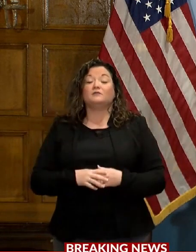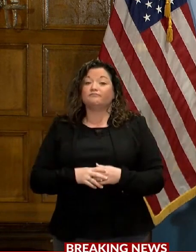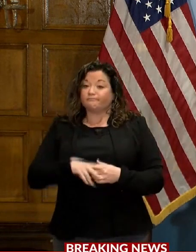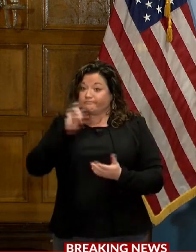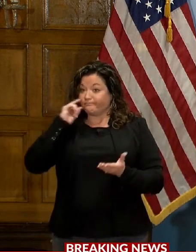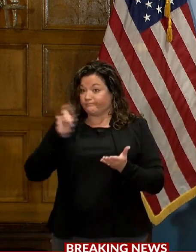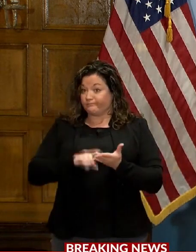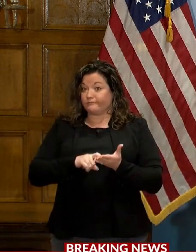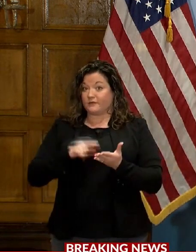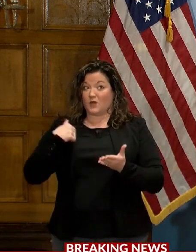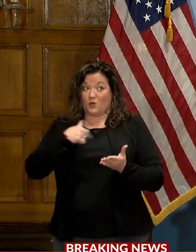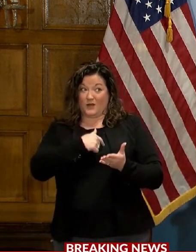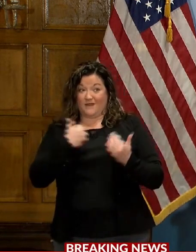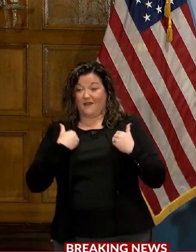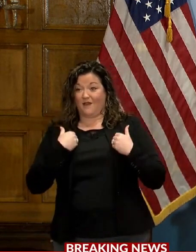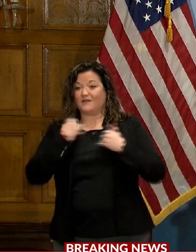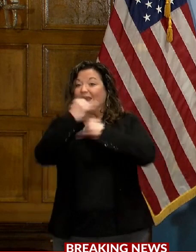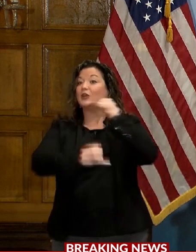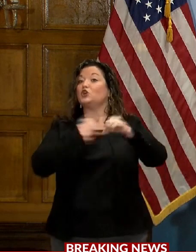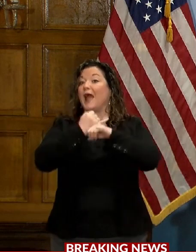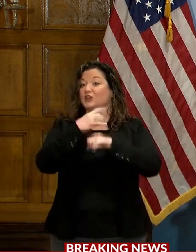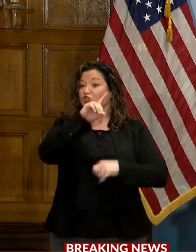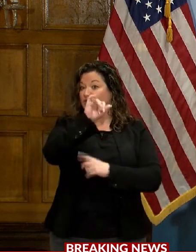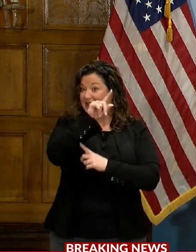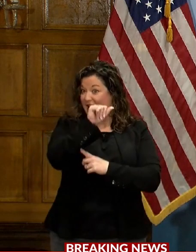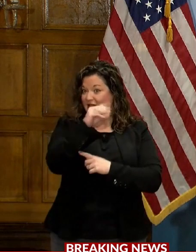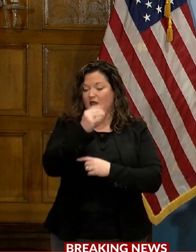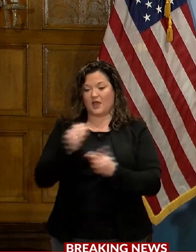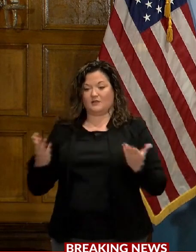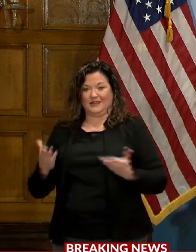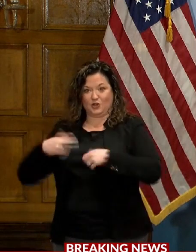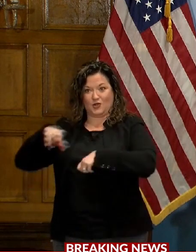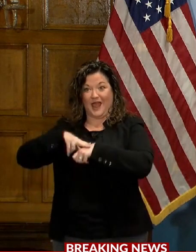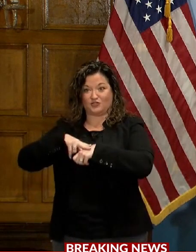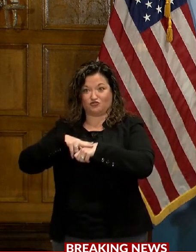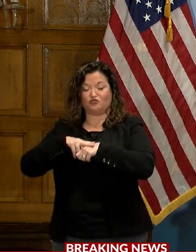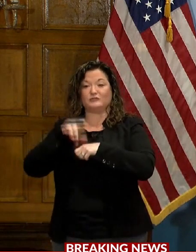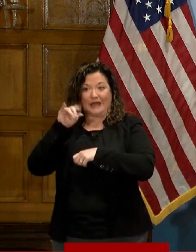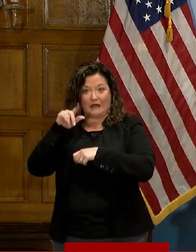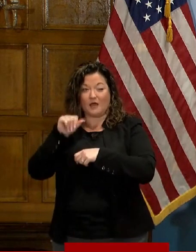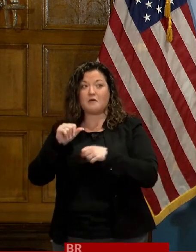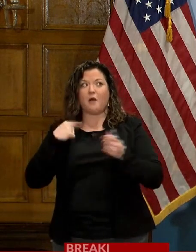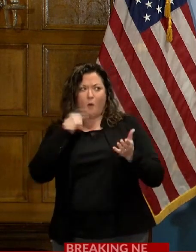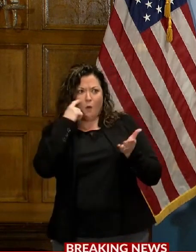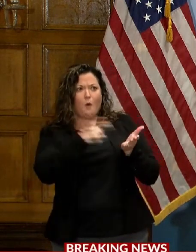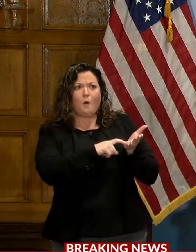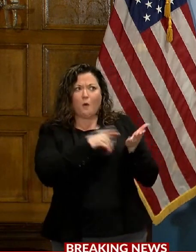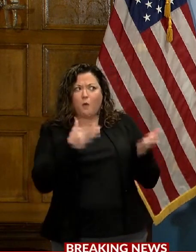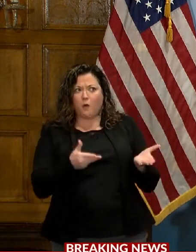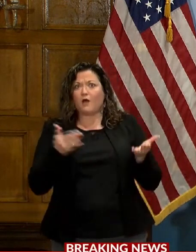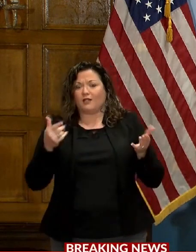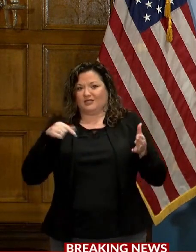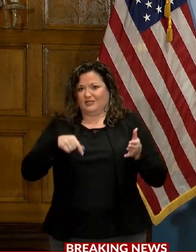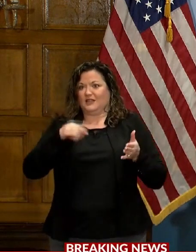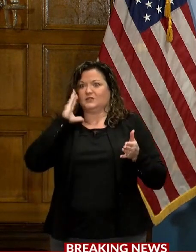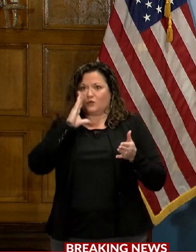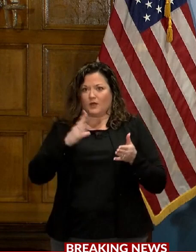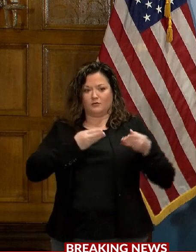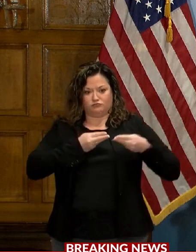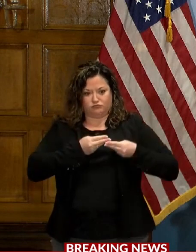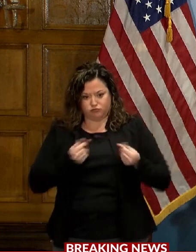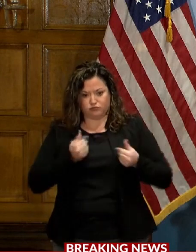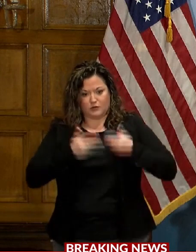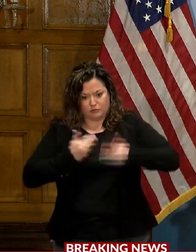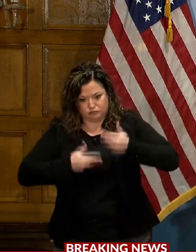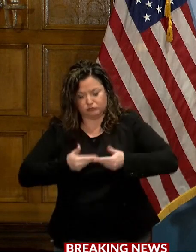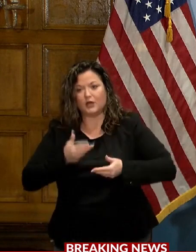data internationally and nationally is that this will pass through. And so we're anxious for that to happen,